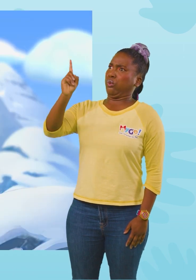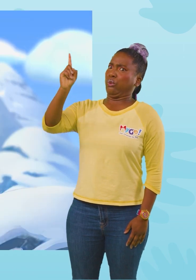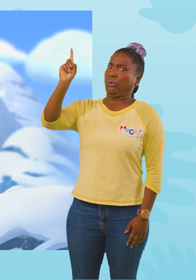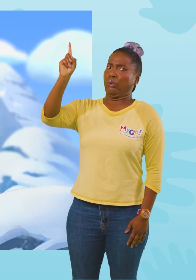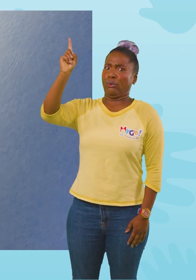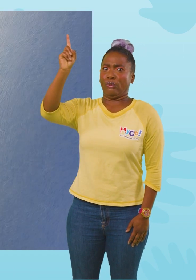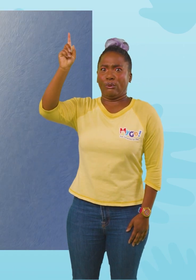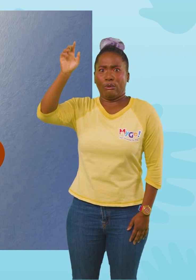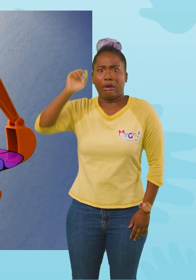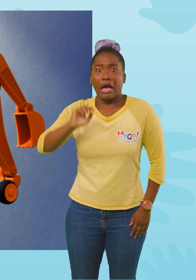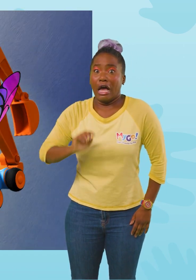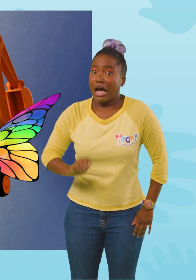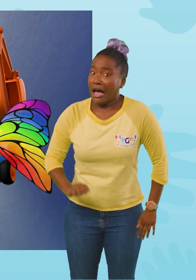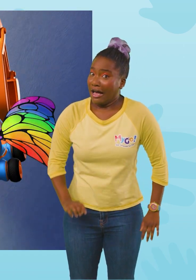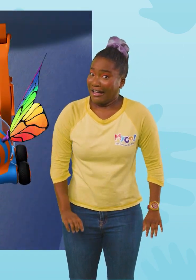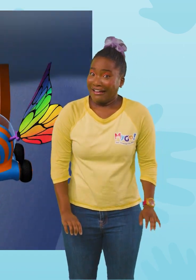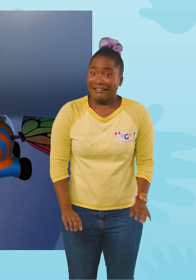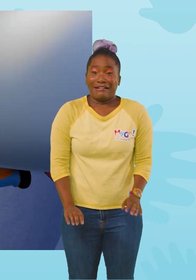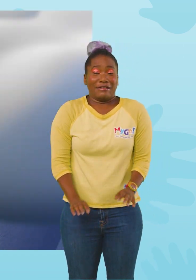tall.